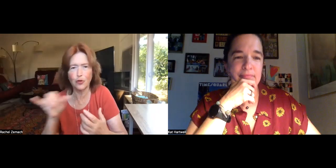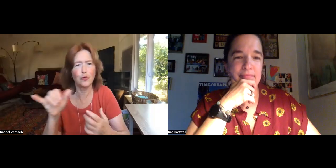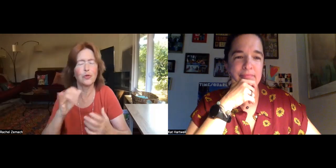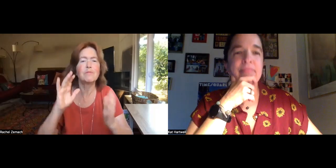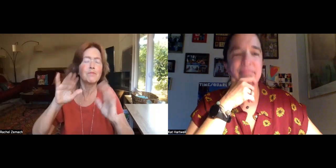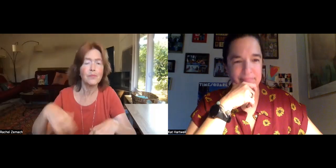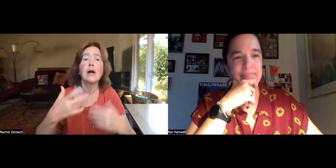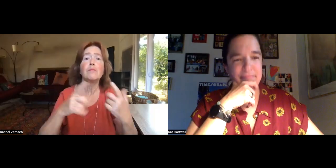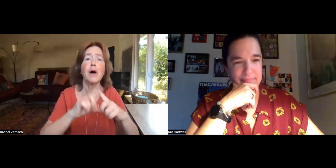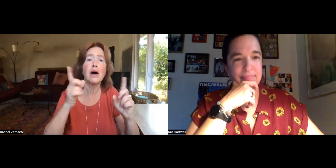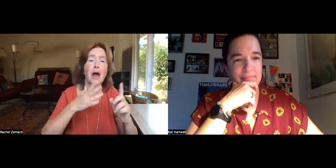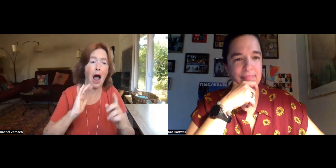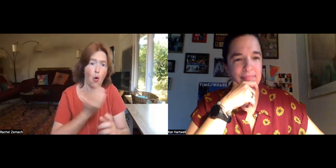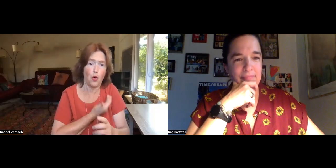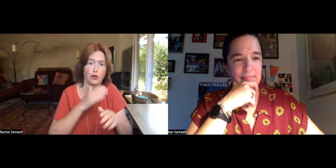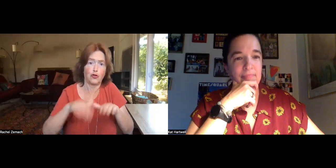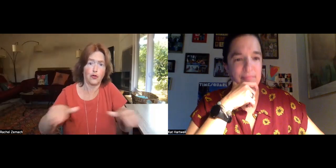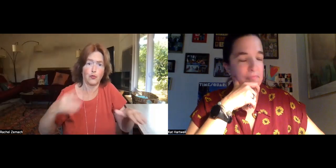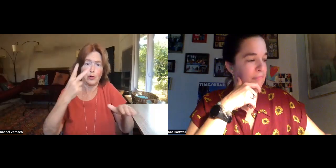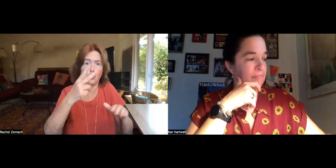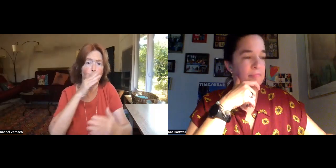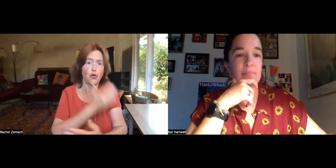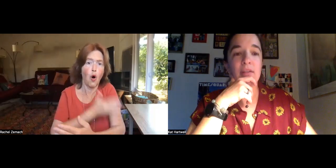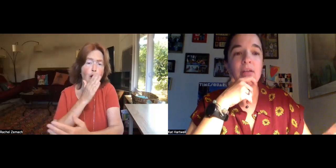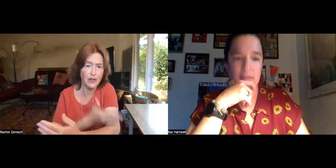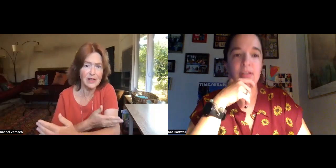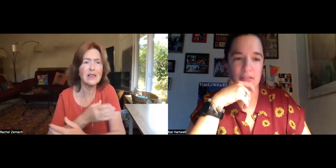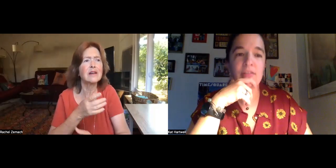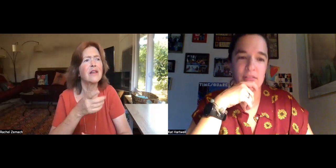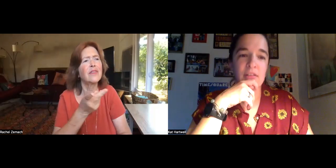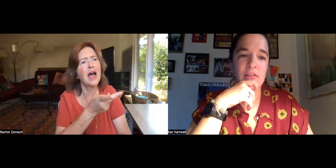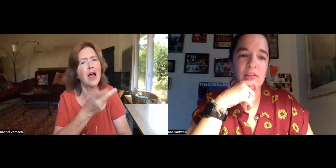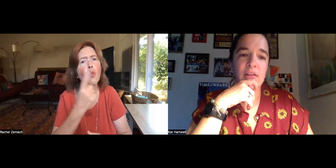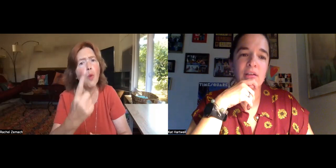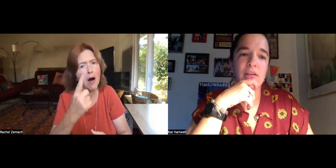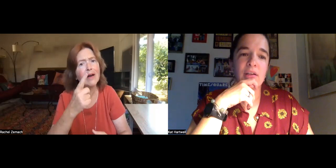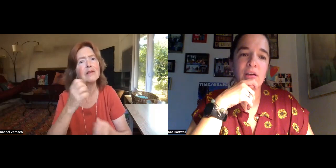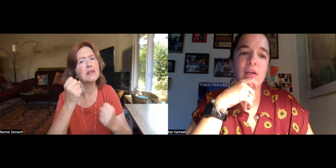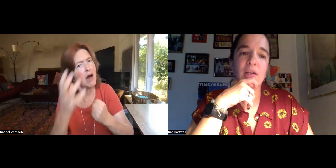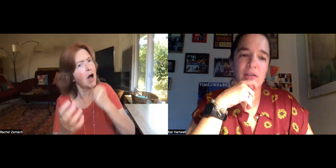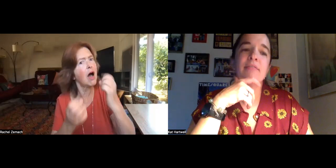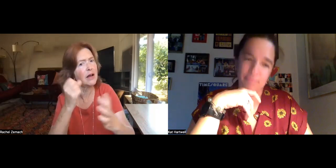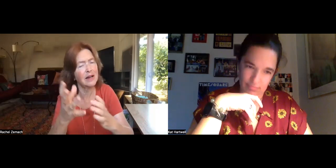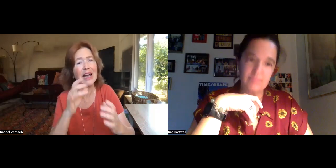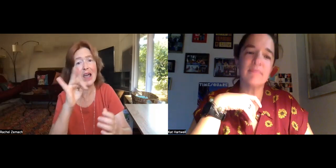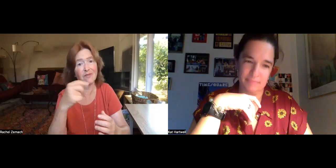too. But our children, two daughters, they one time, if